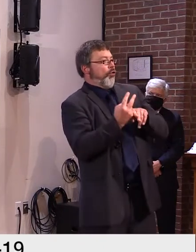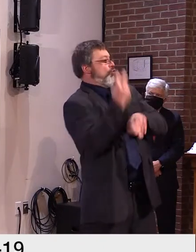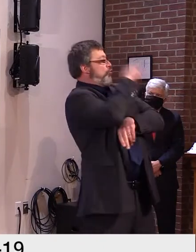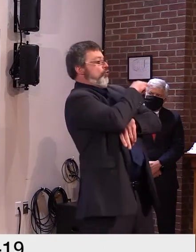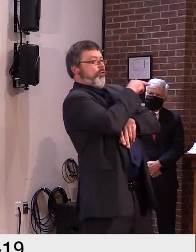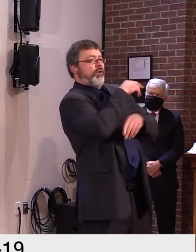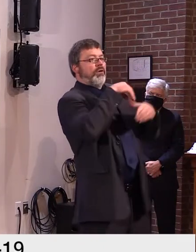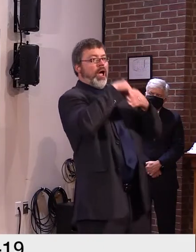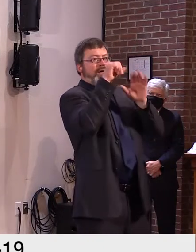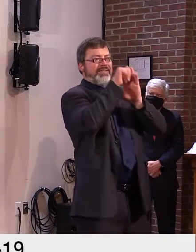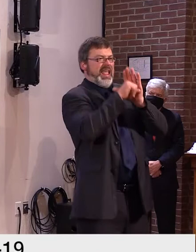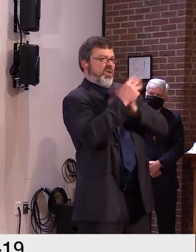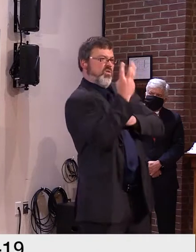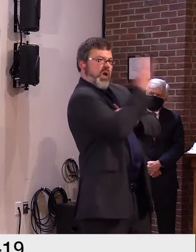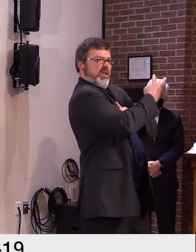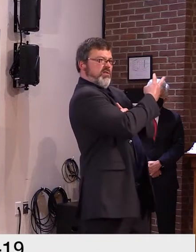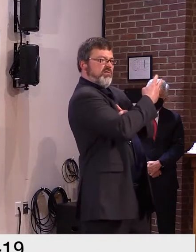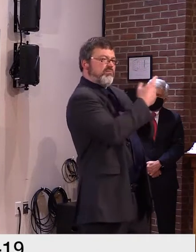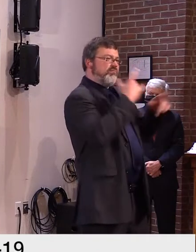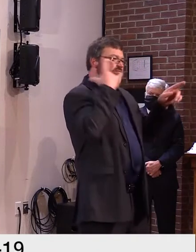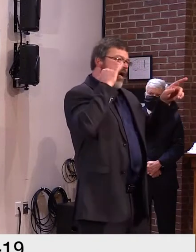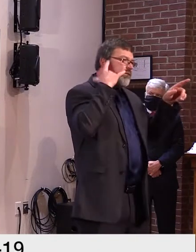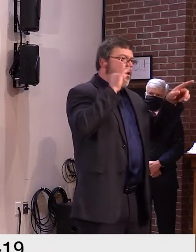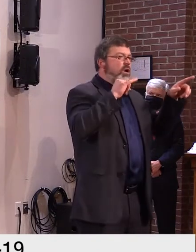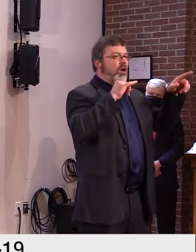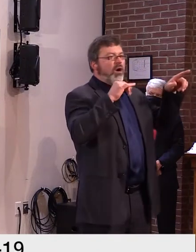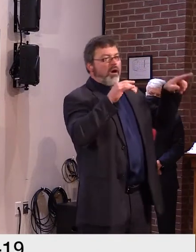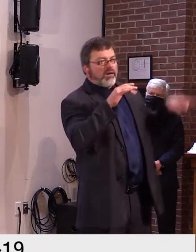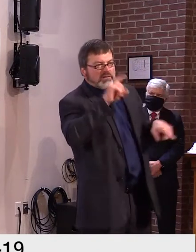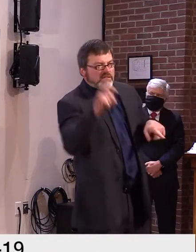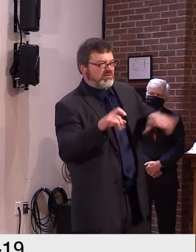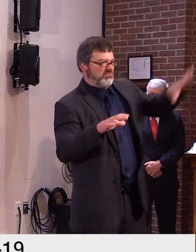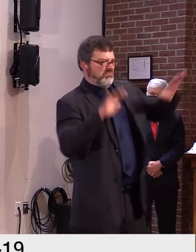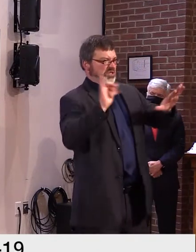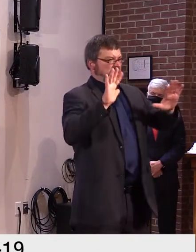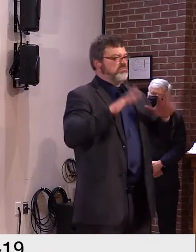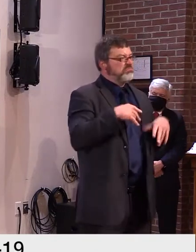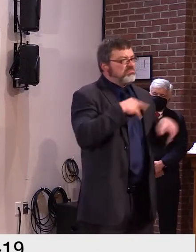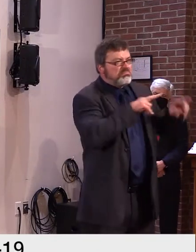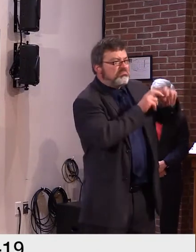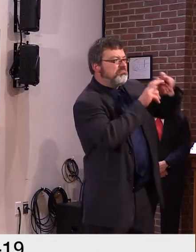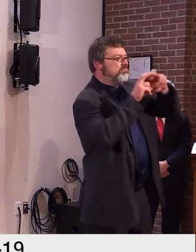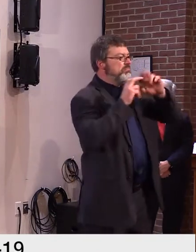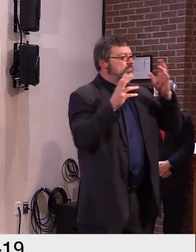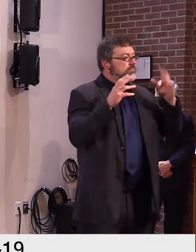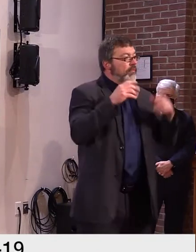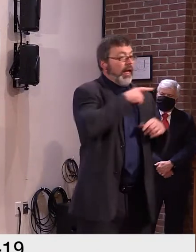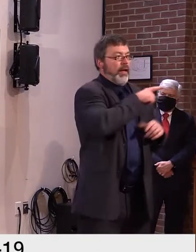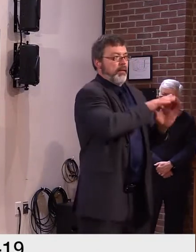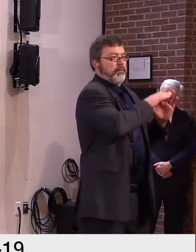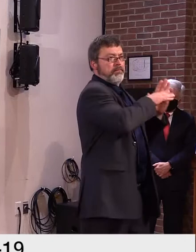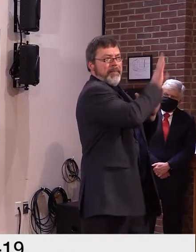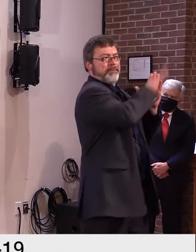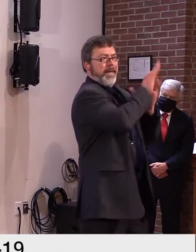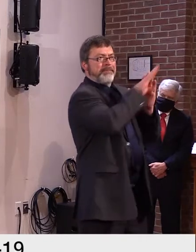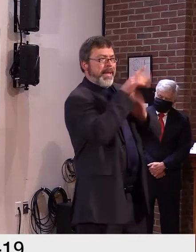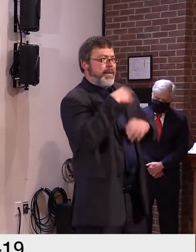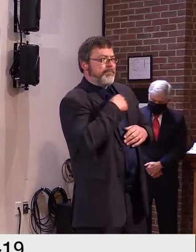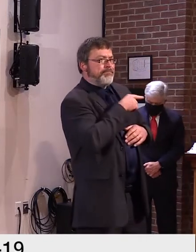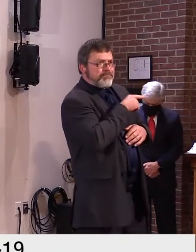cases and in some cases increases in hospitalizations. When looking at the